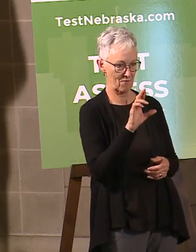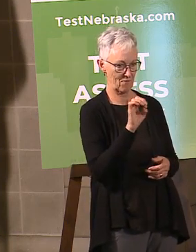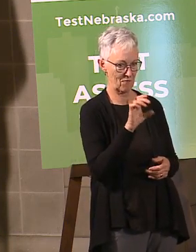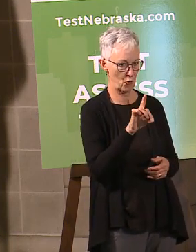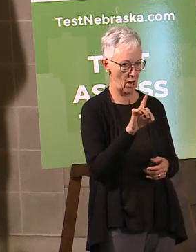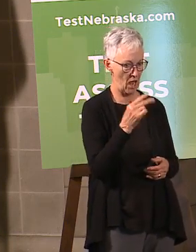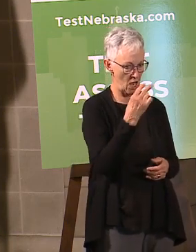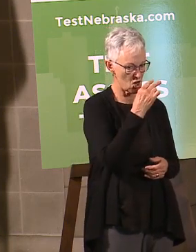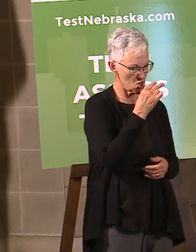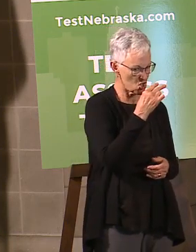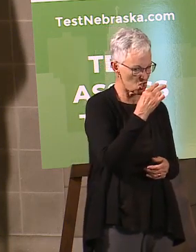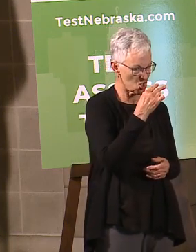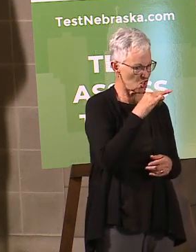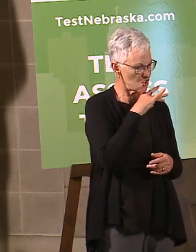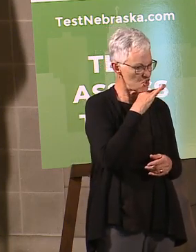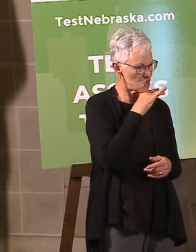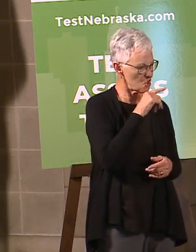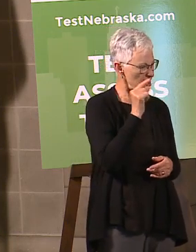that?